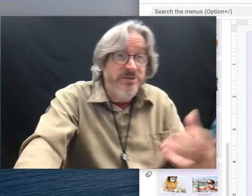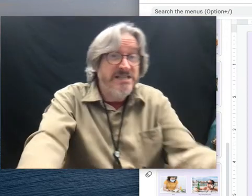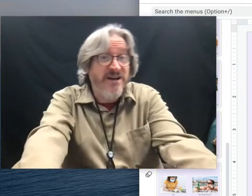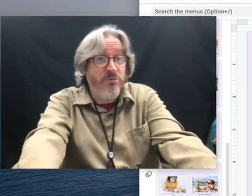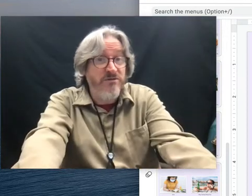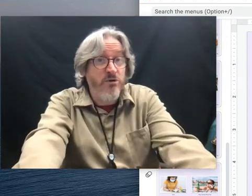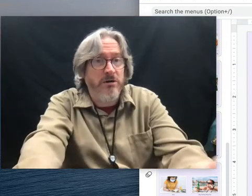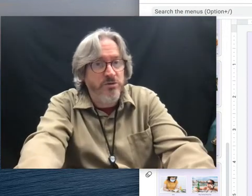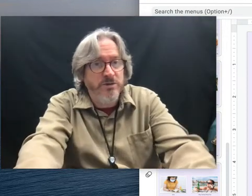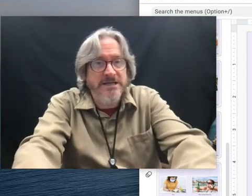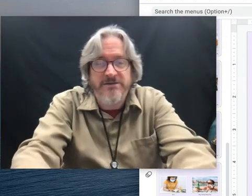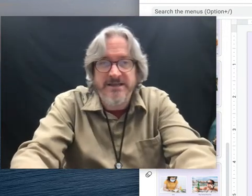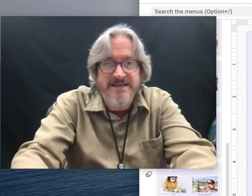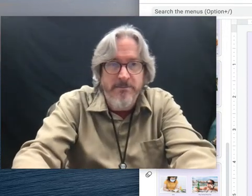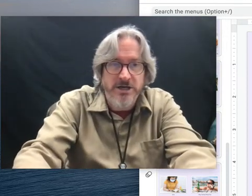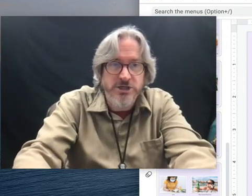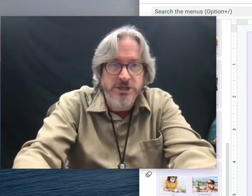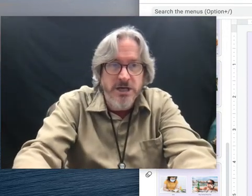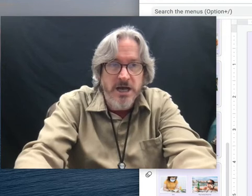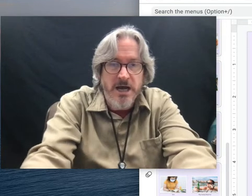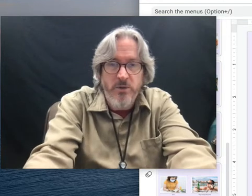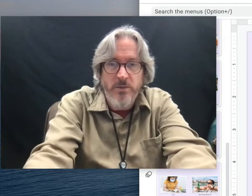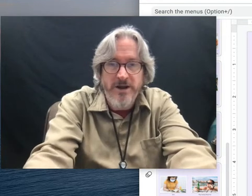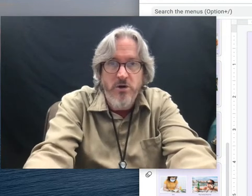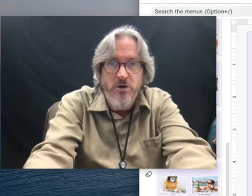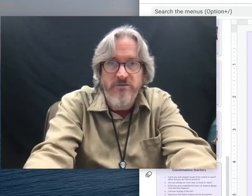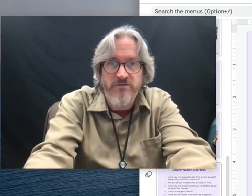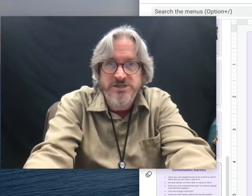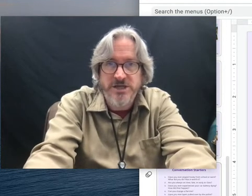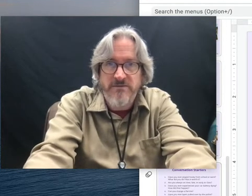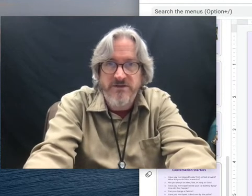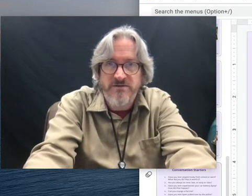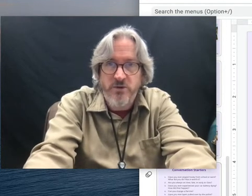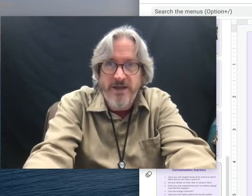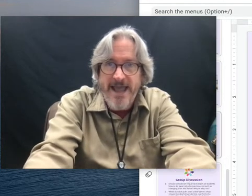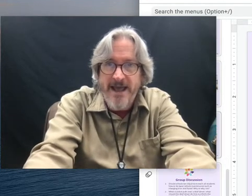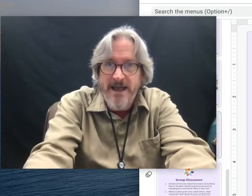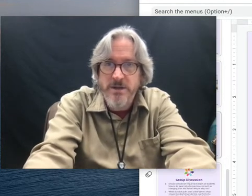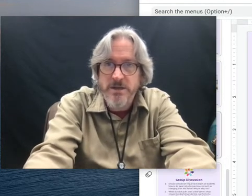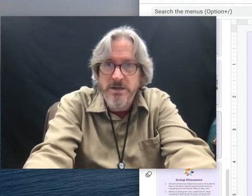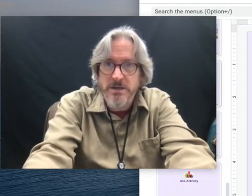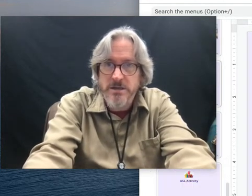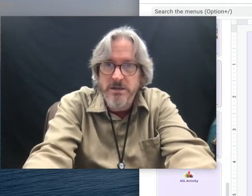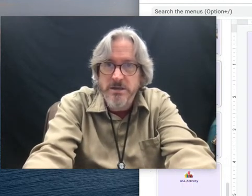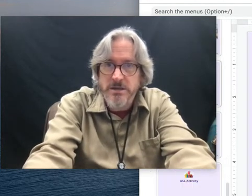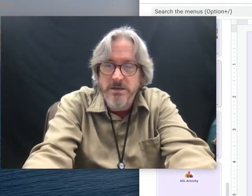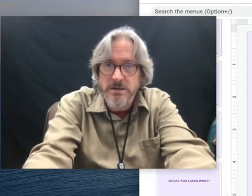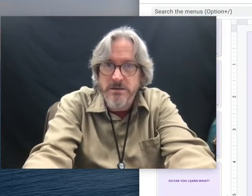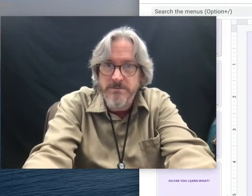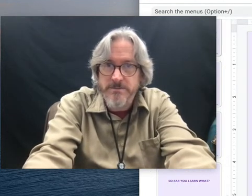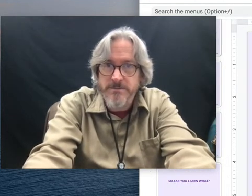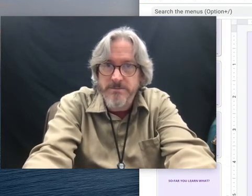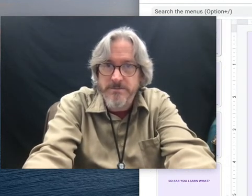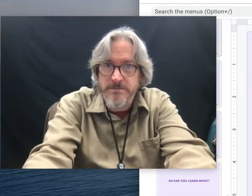So that's 5.4. There's really nothing that much. We went over most of the vocab.